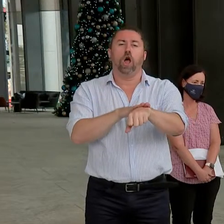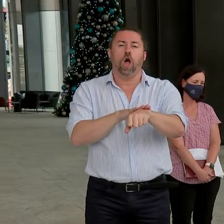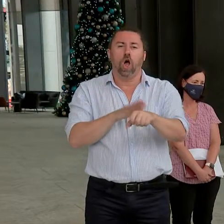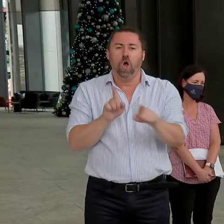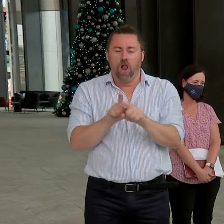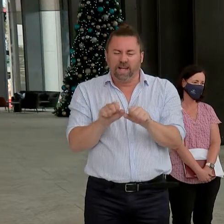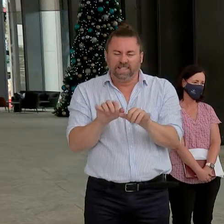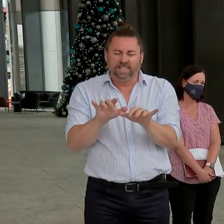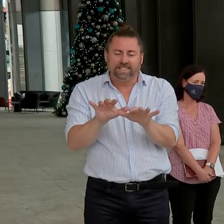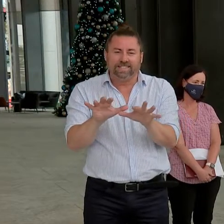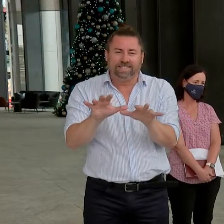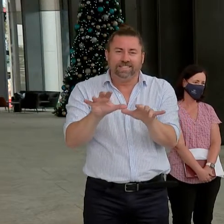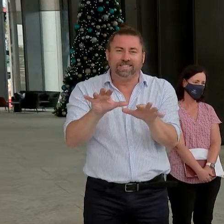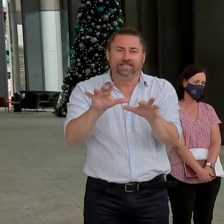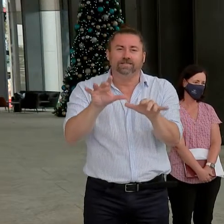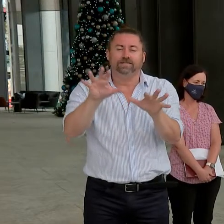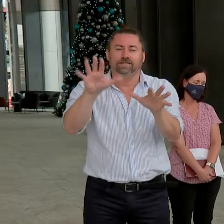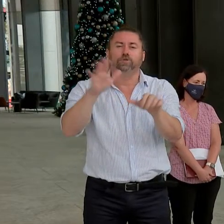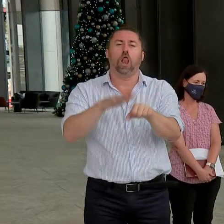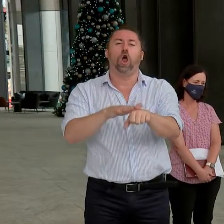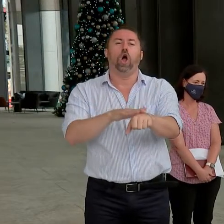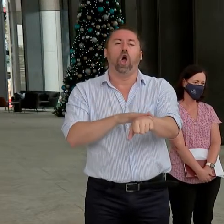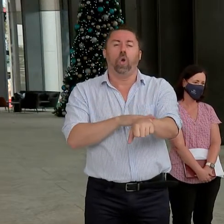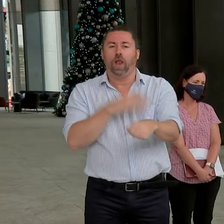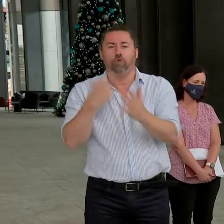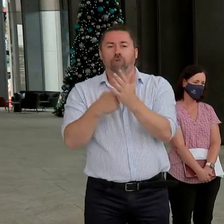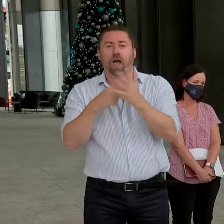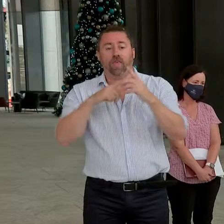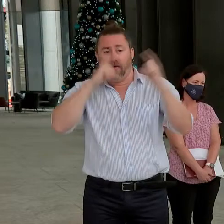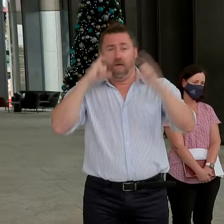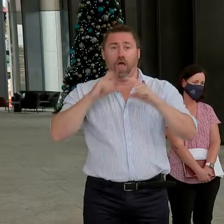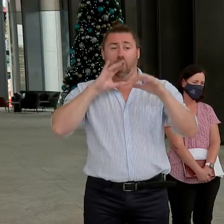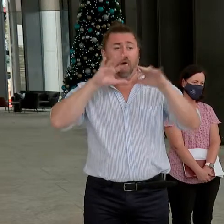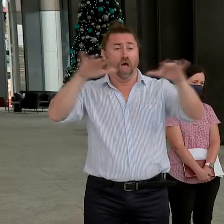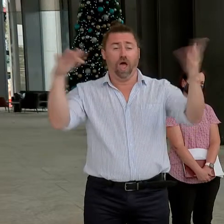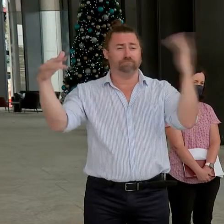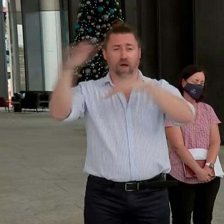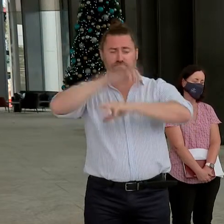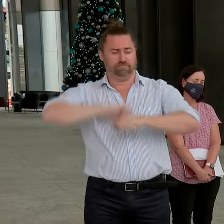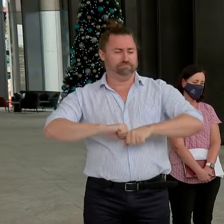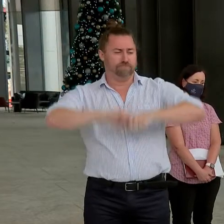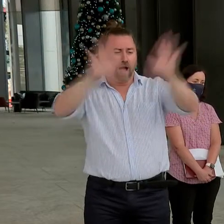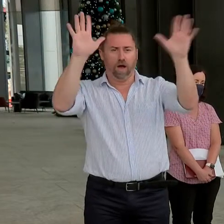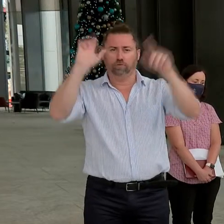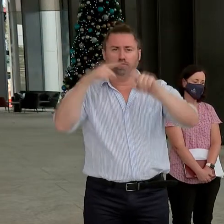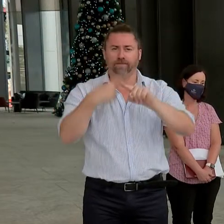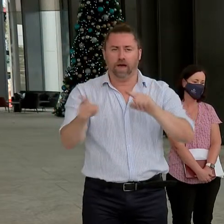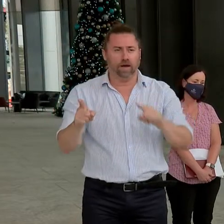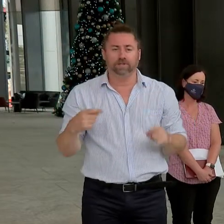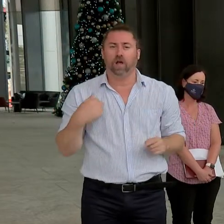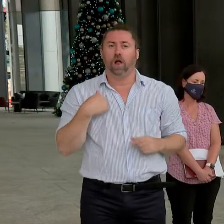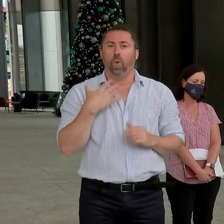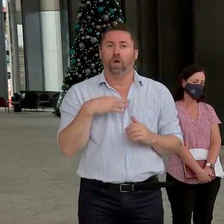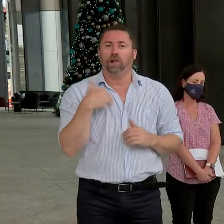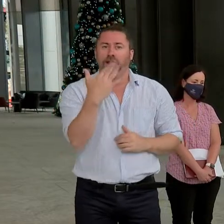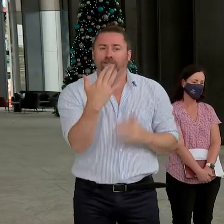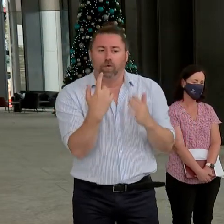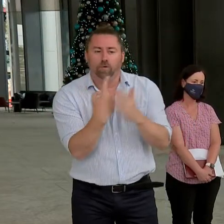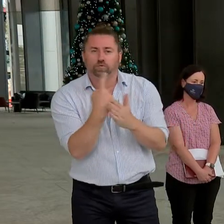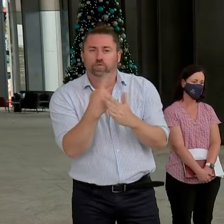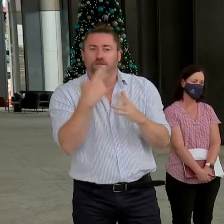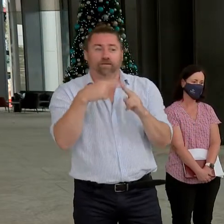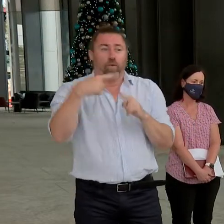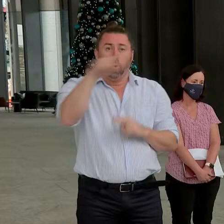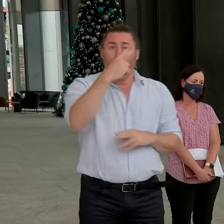our hospitals and to allow people to get their 3rd dose of the vaccine in the coming weeks, particularly the vulnerable. That is the